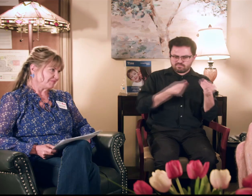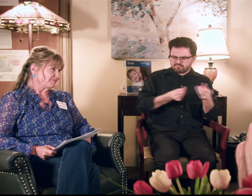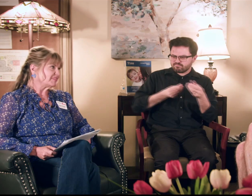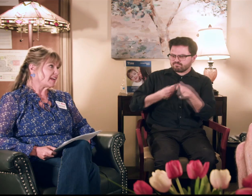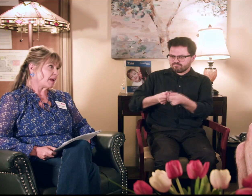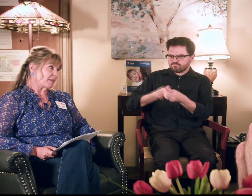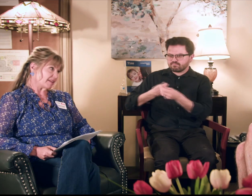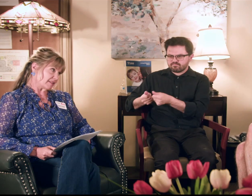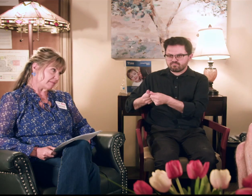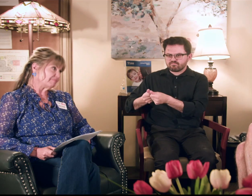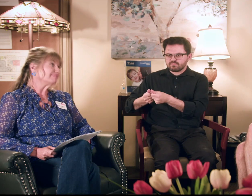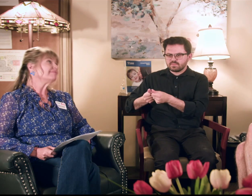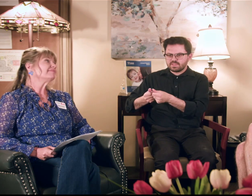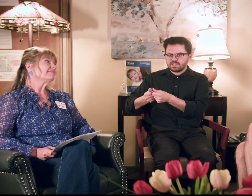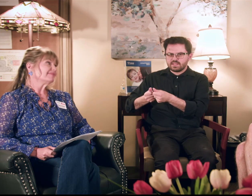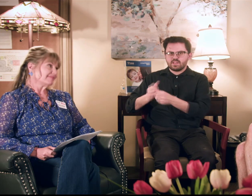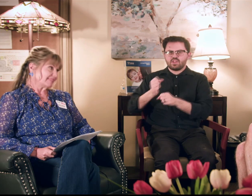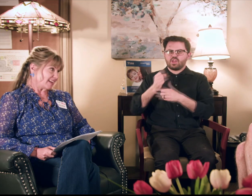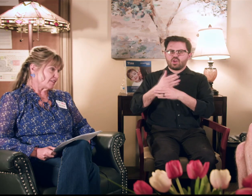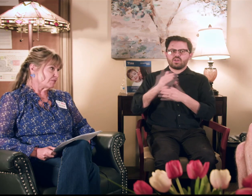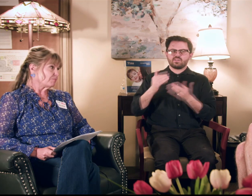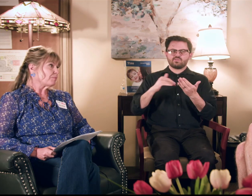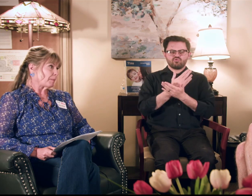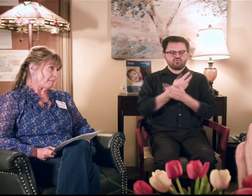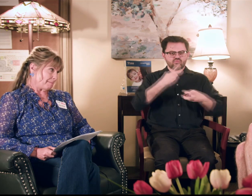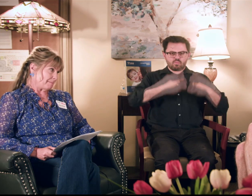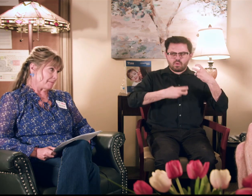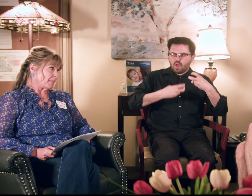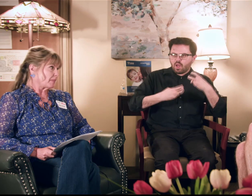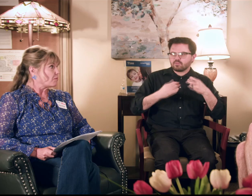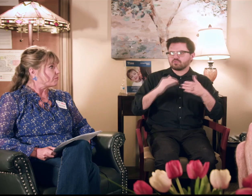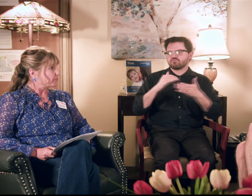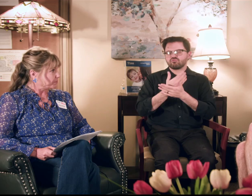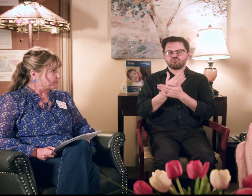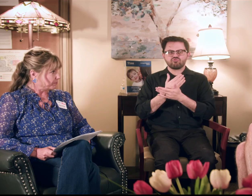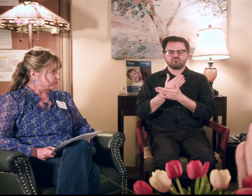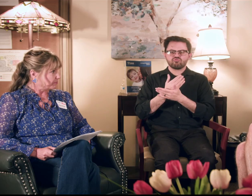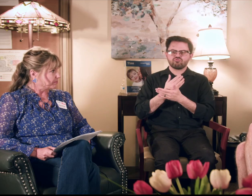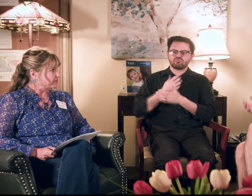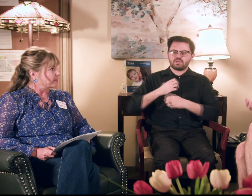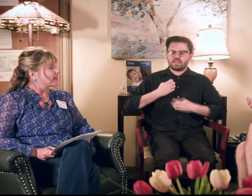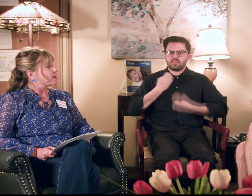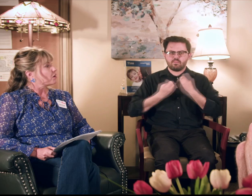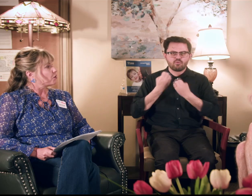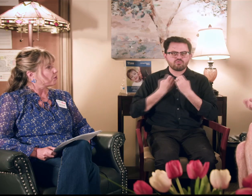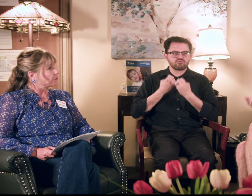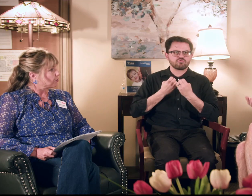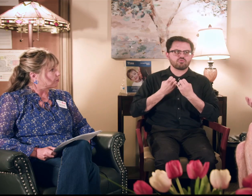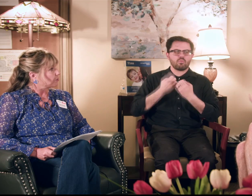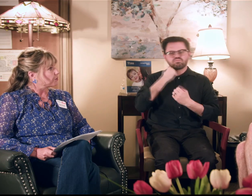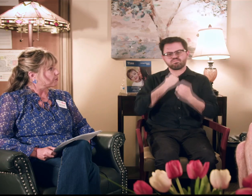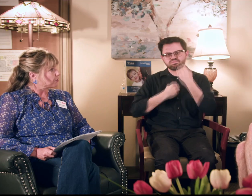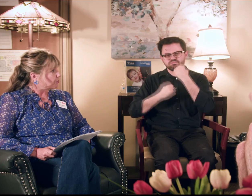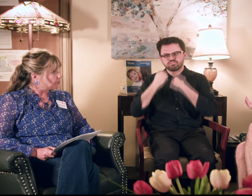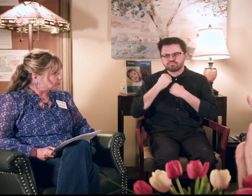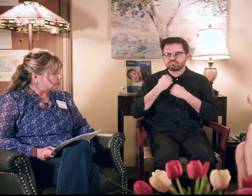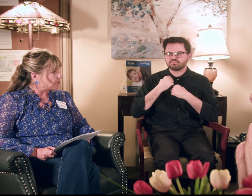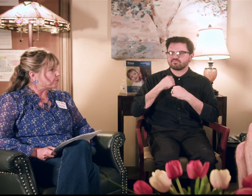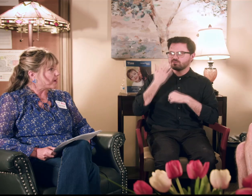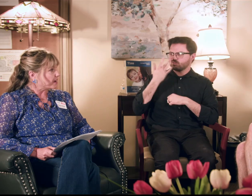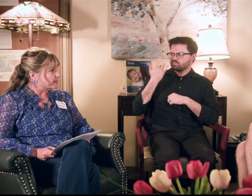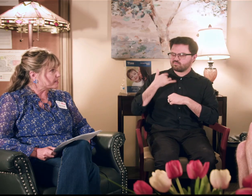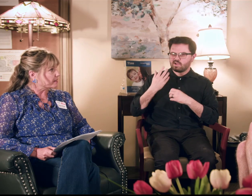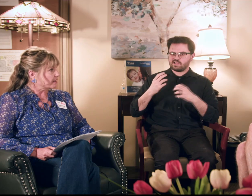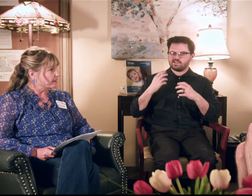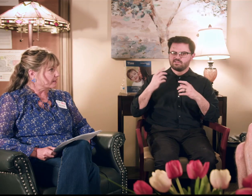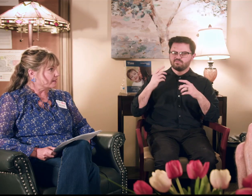different types of Dynamics. emotional wearing down. So like the solution itself presents different problems, hence the complexity in a living